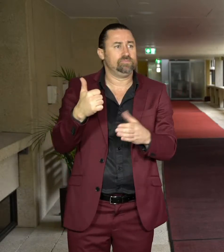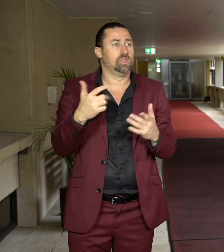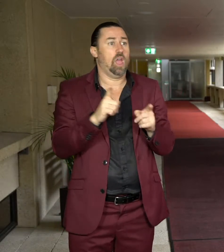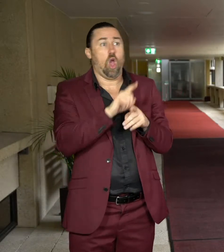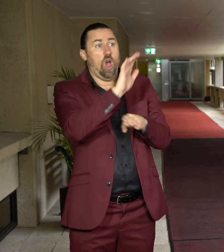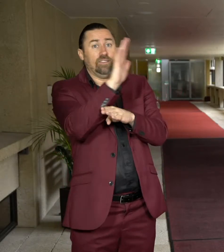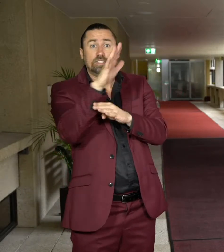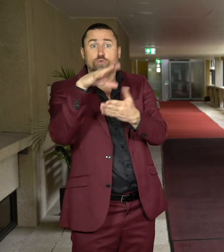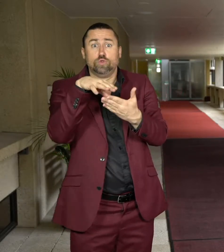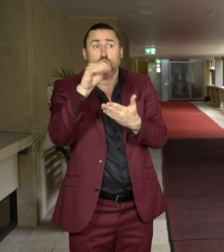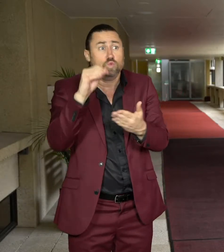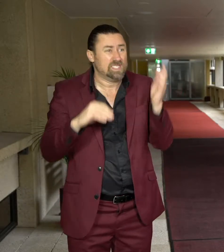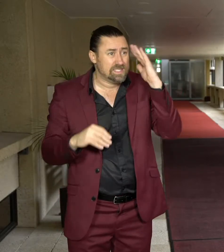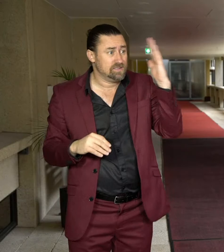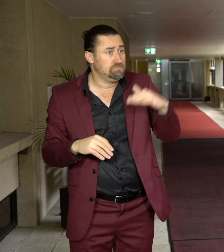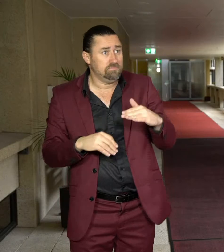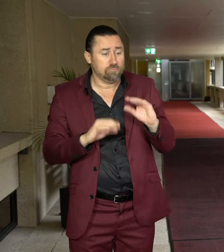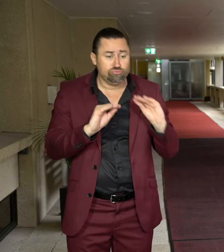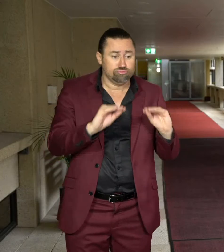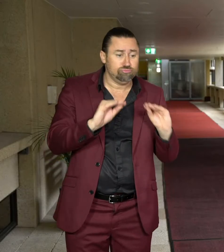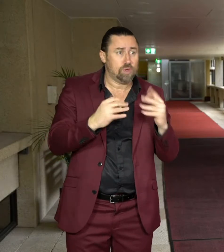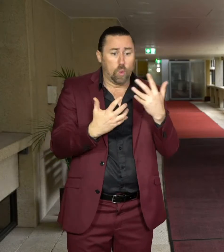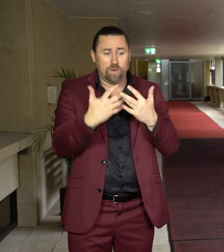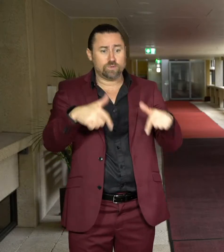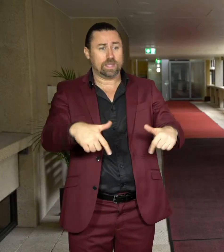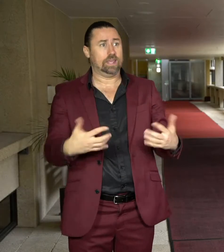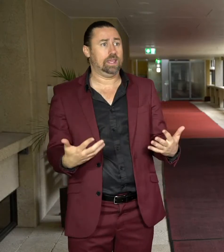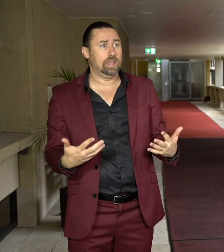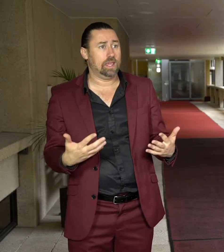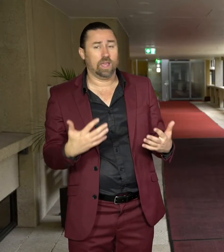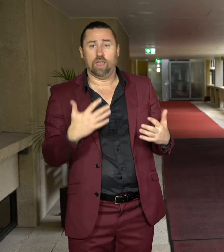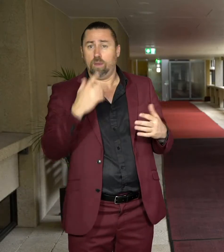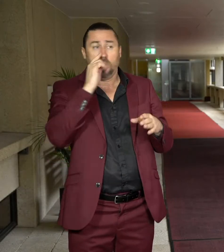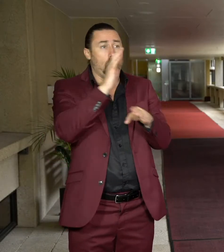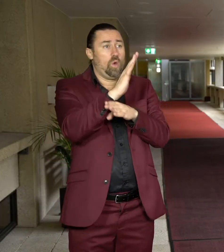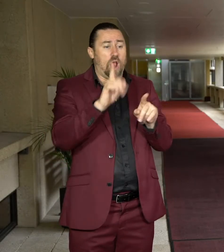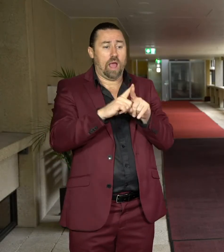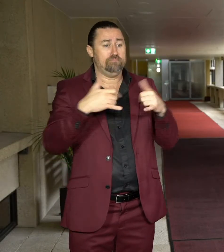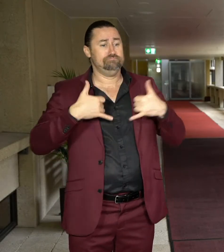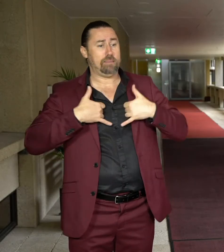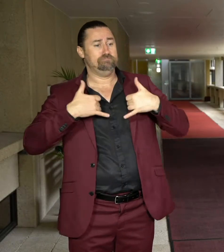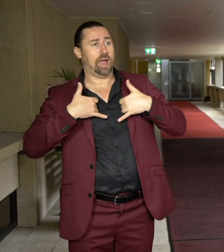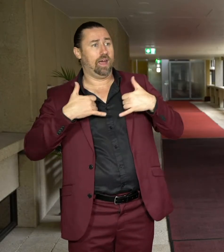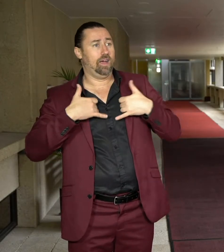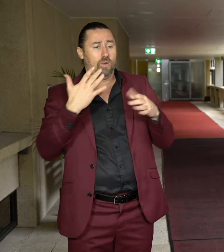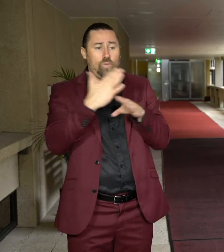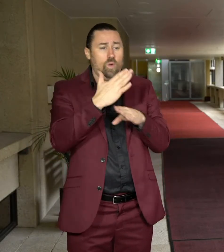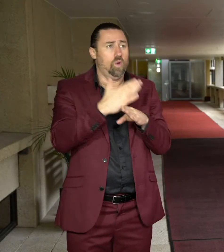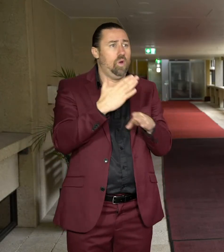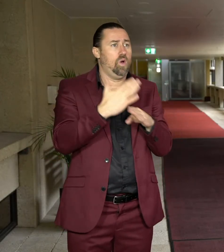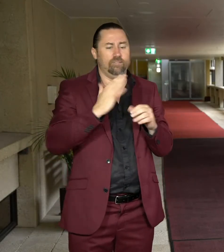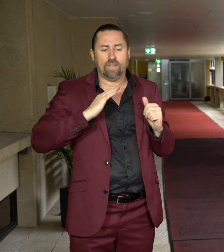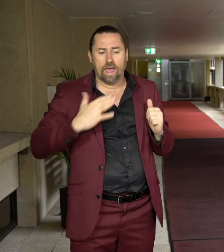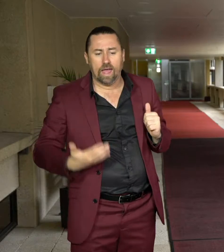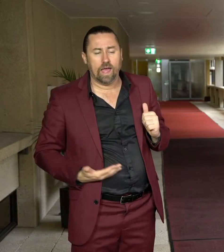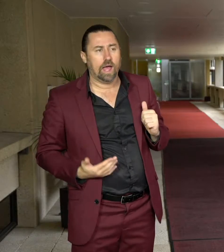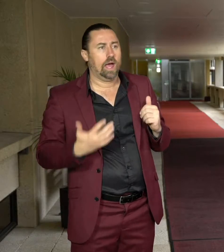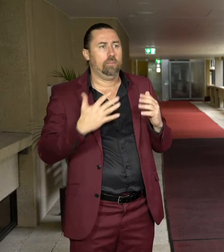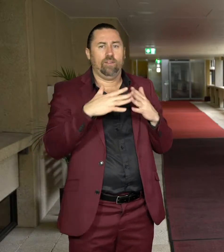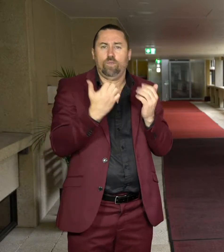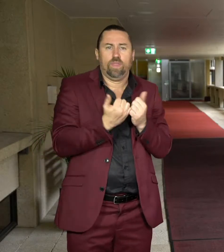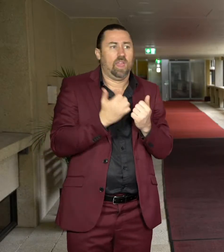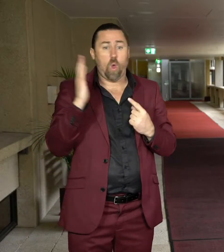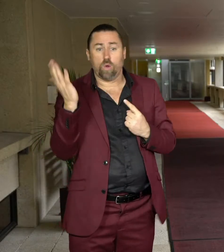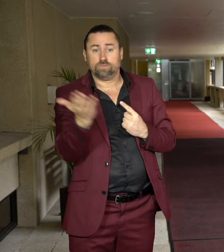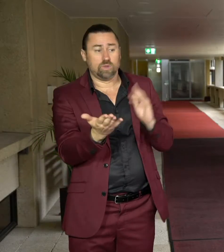education. We want to see the return of international workforces, backpacker workforces, agricultural workforces, hospitality workforces,